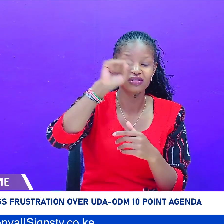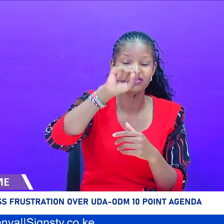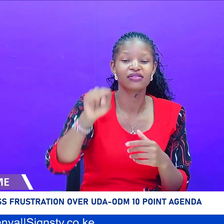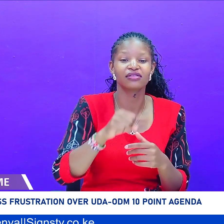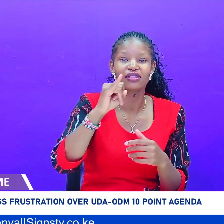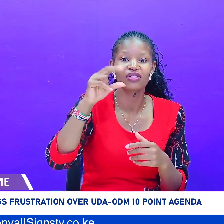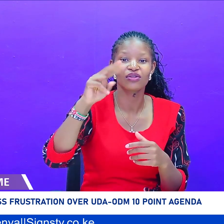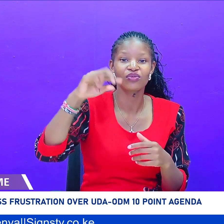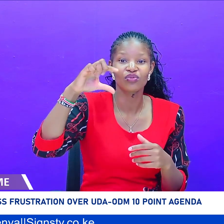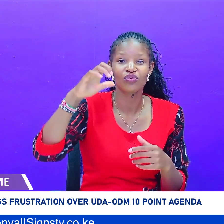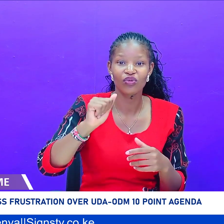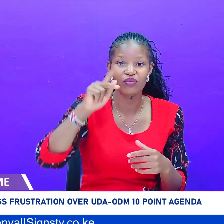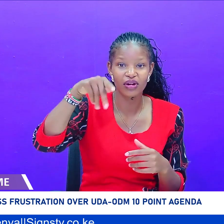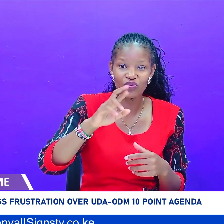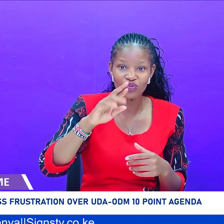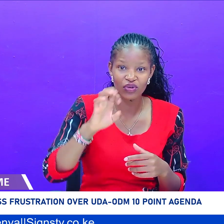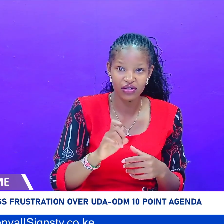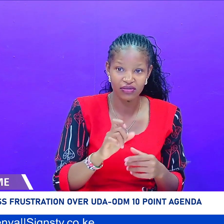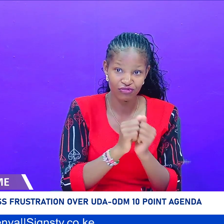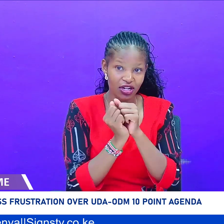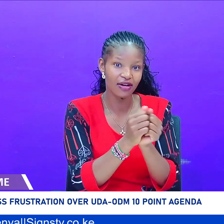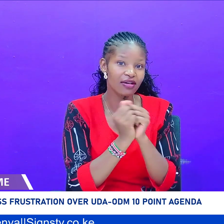2007 post-election violence, now also